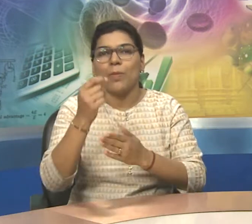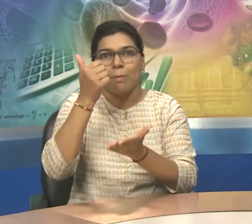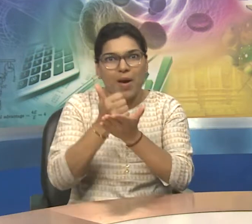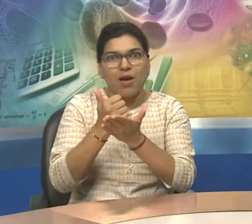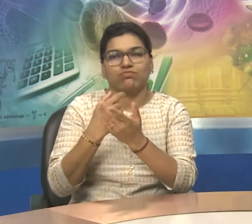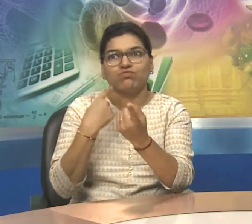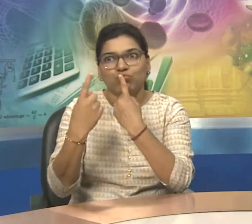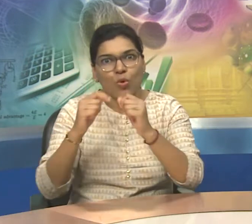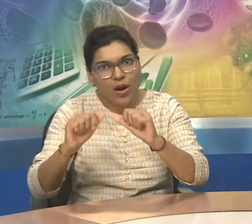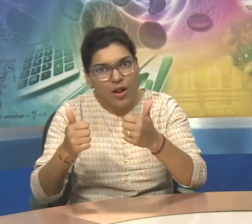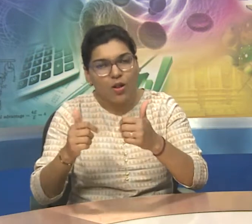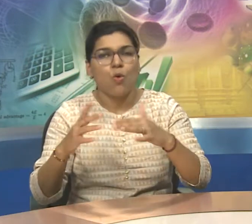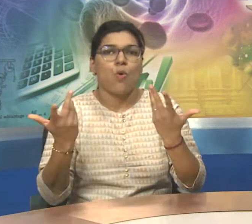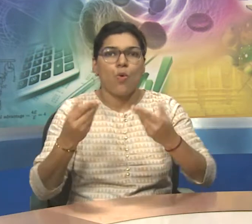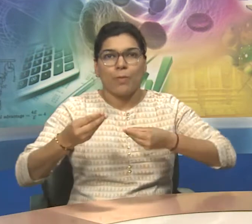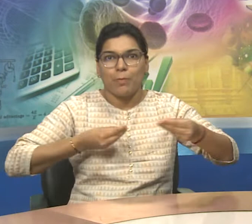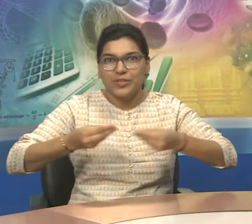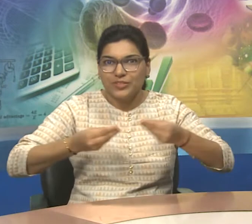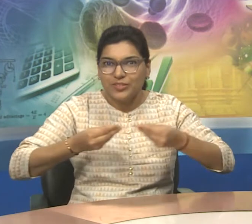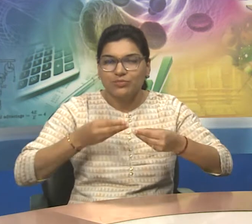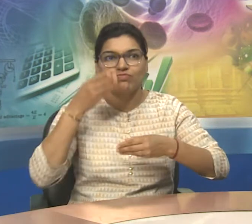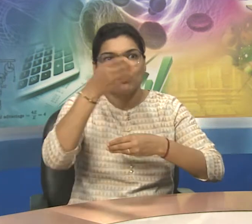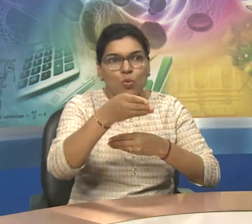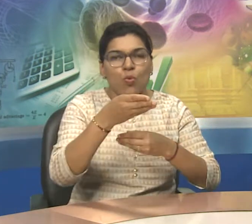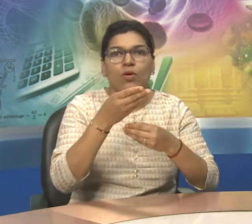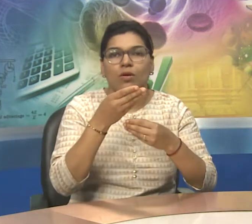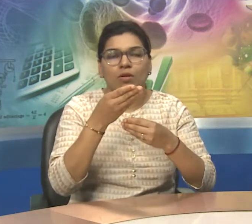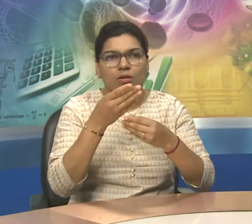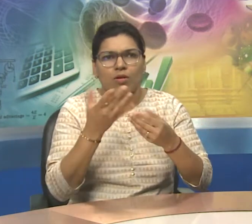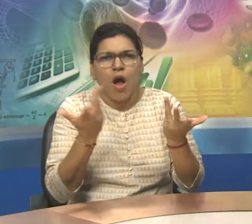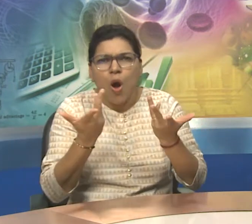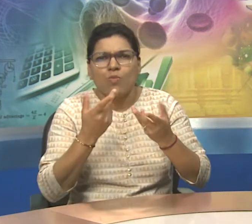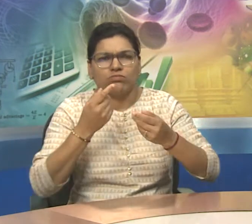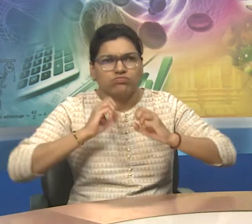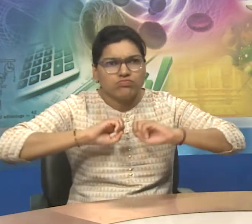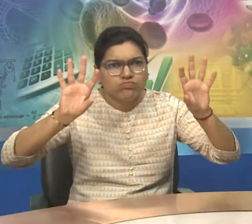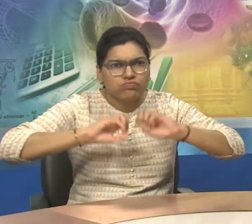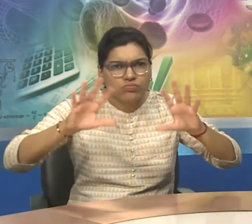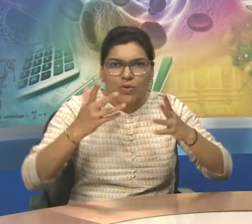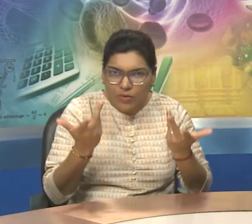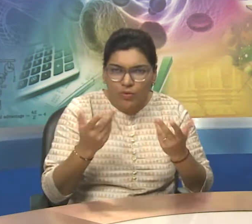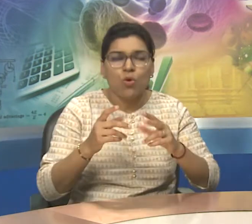etc. And after that, you have planned according to your interest what you're gonna study.